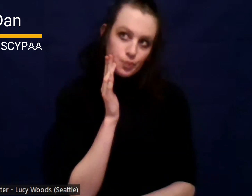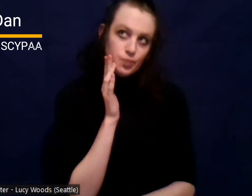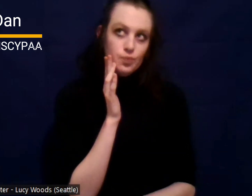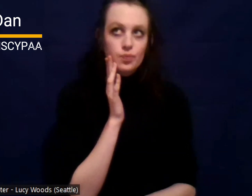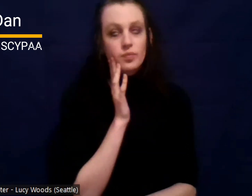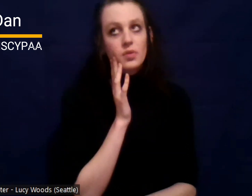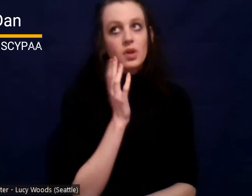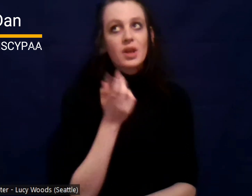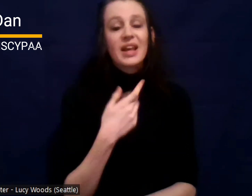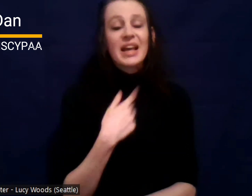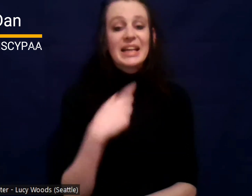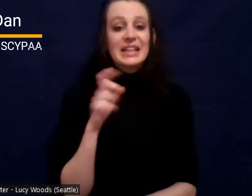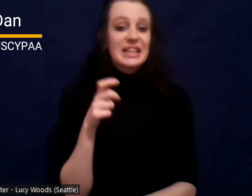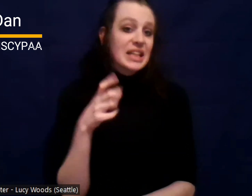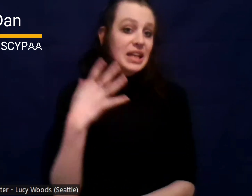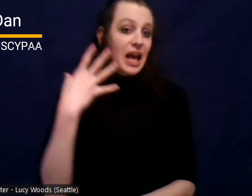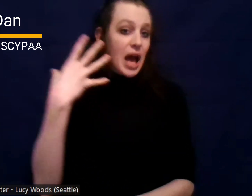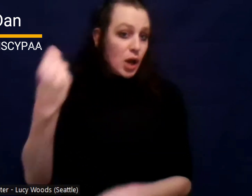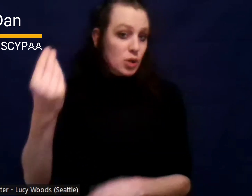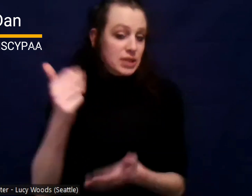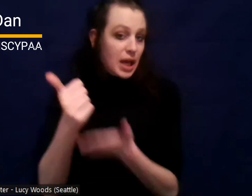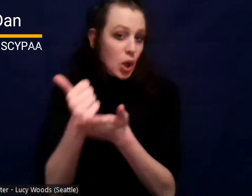had to get outside help too,